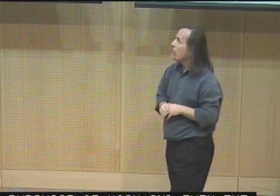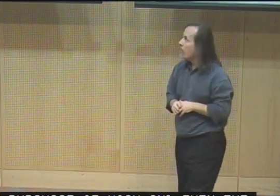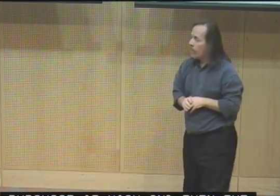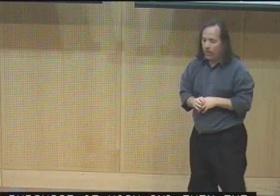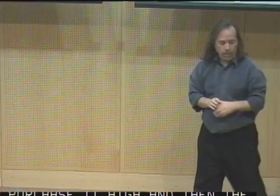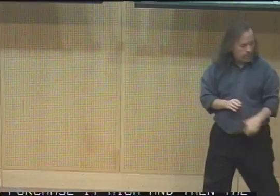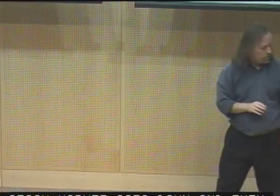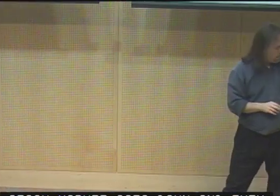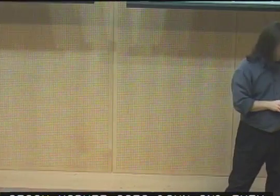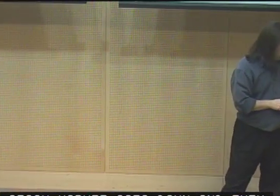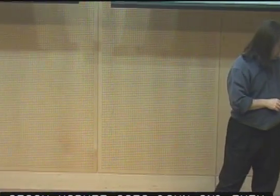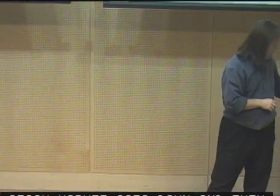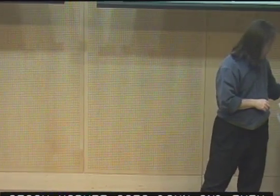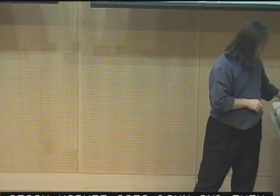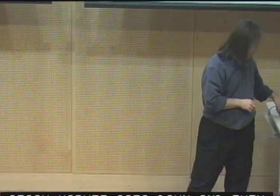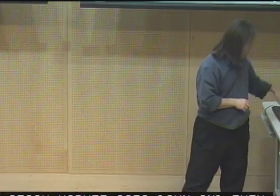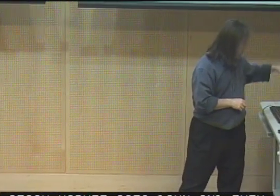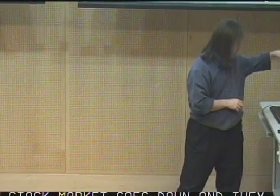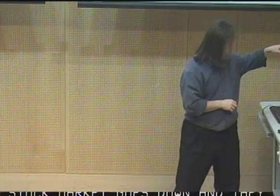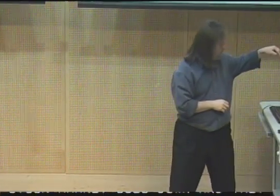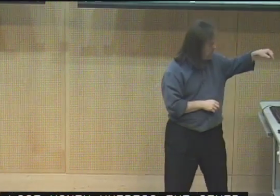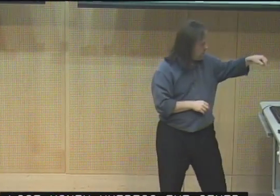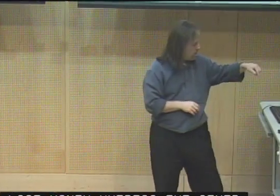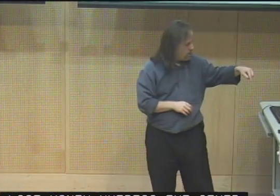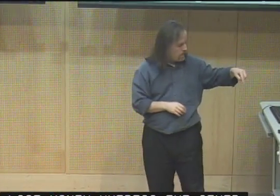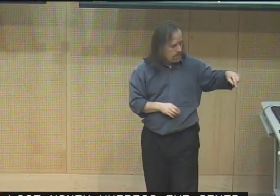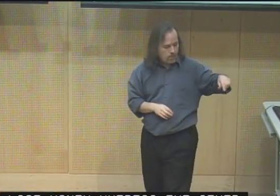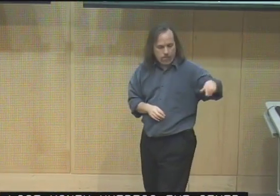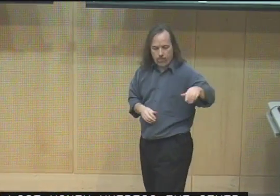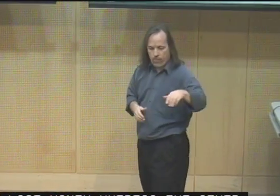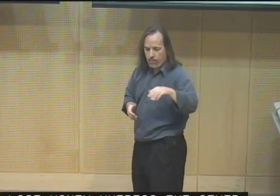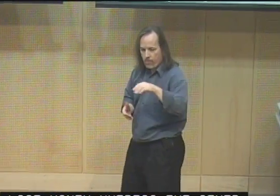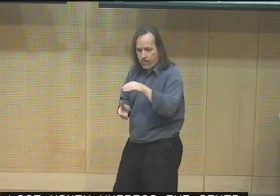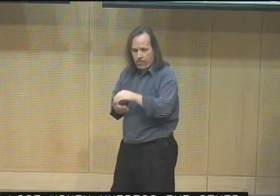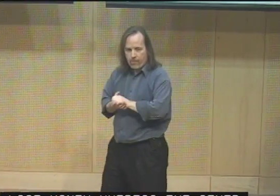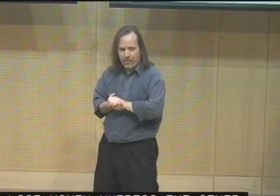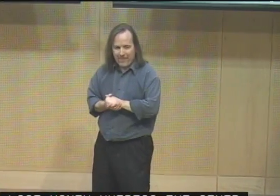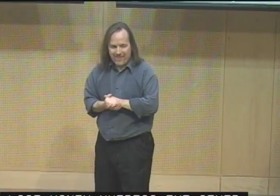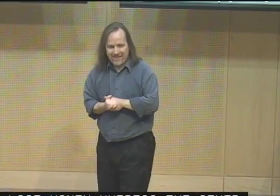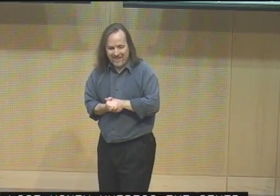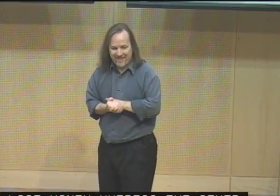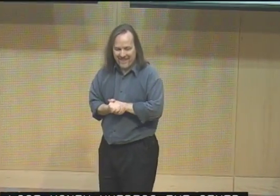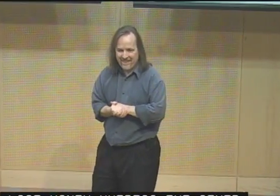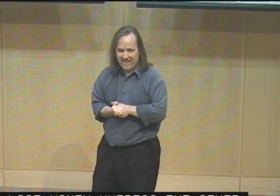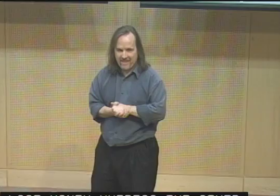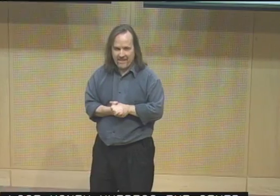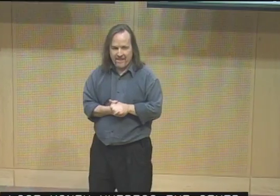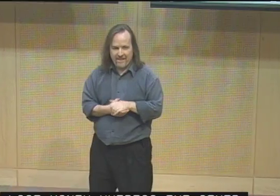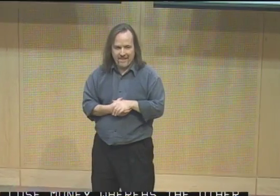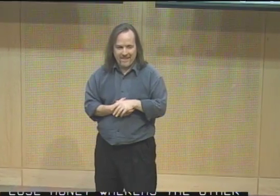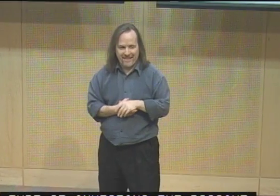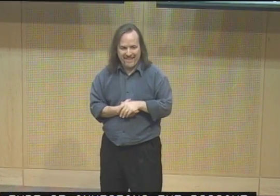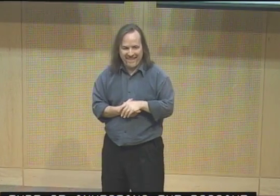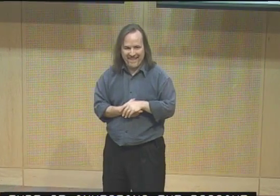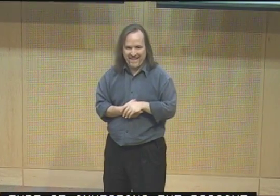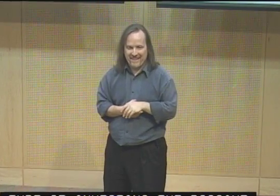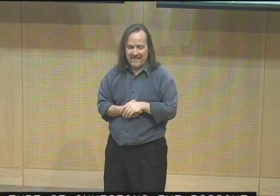follow the natural ebbs and flows of the market and purchase following the ebbs and flows.